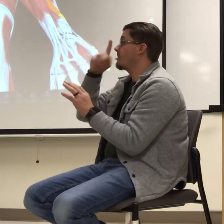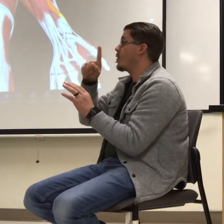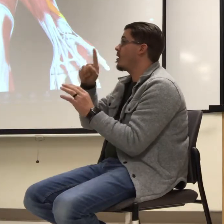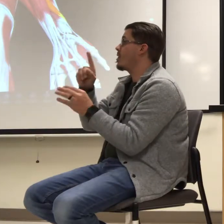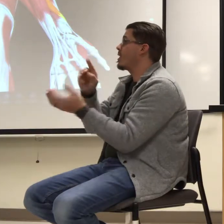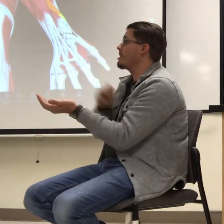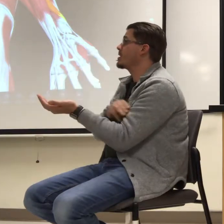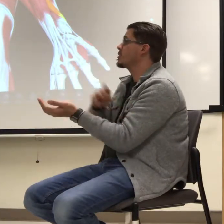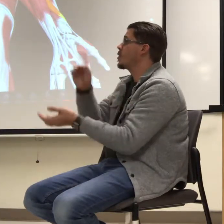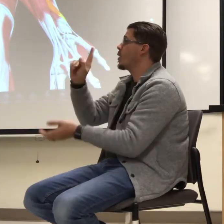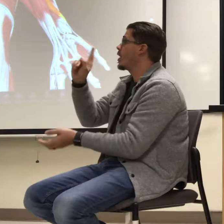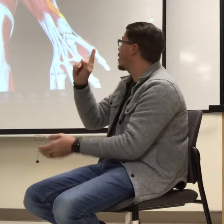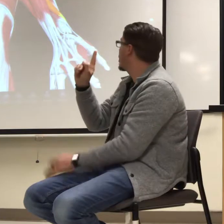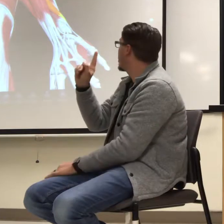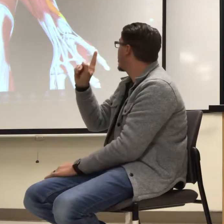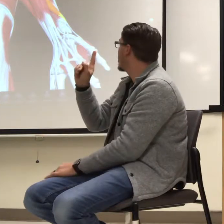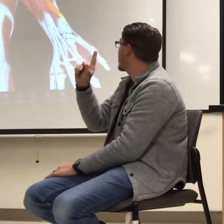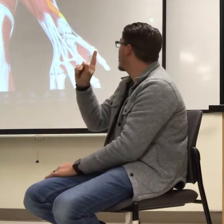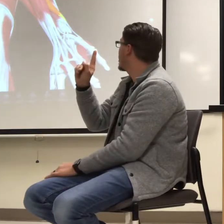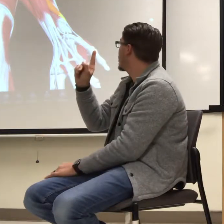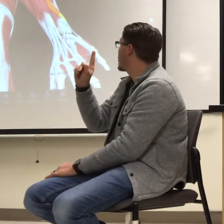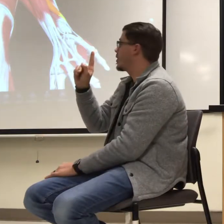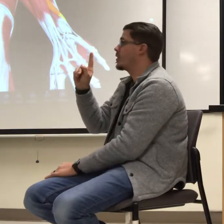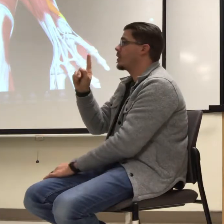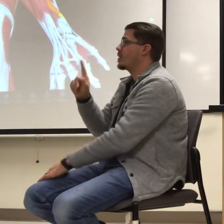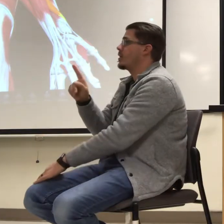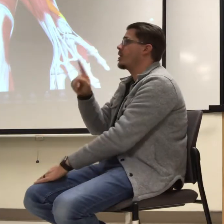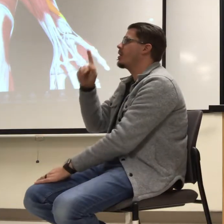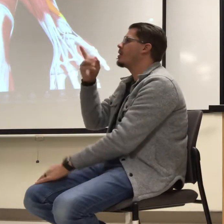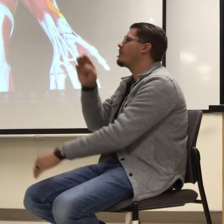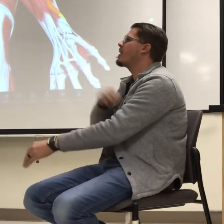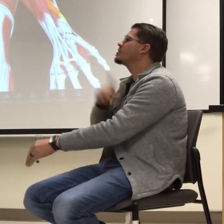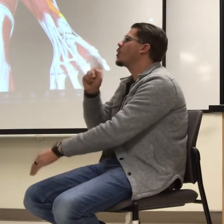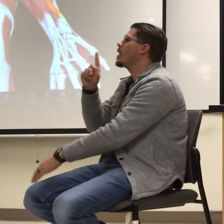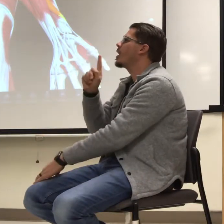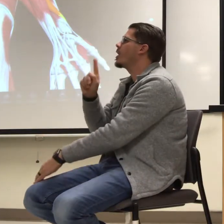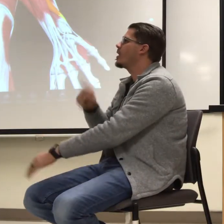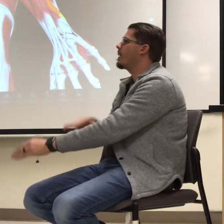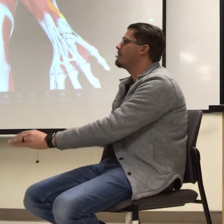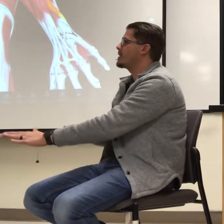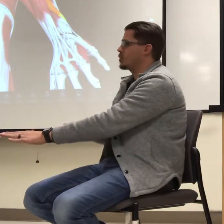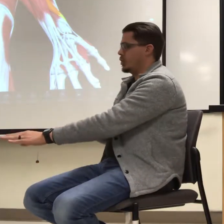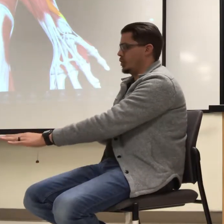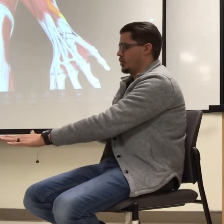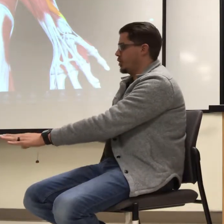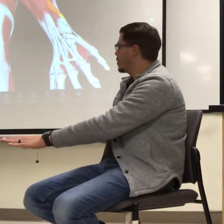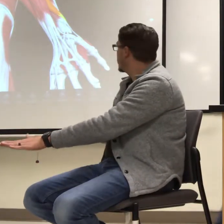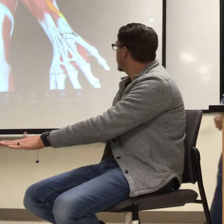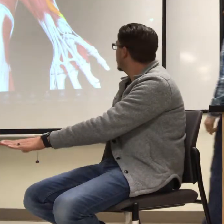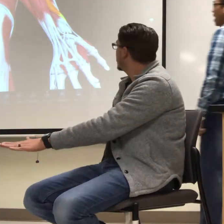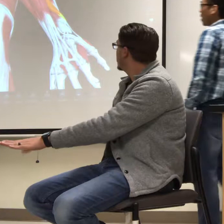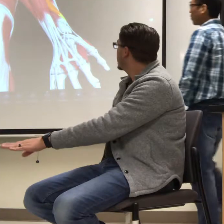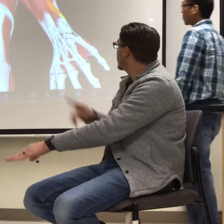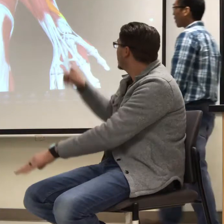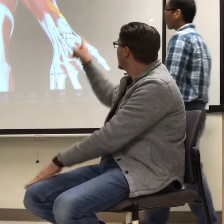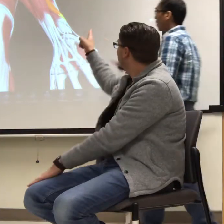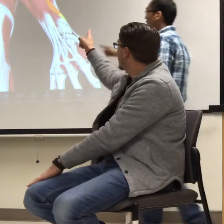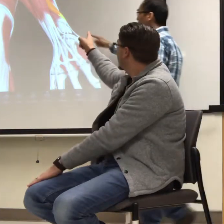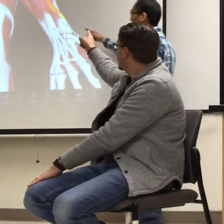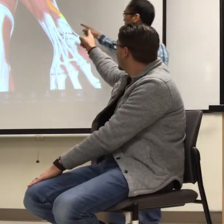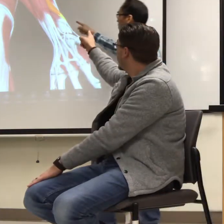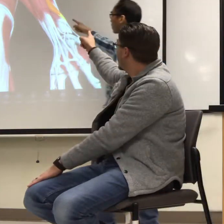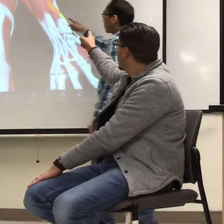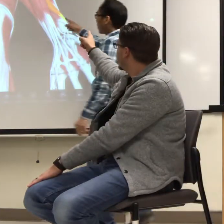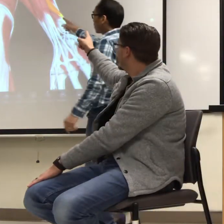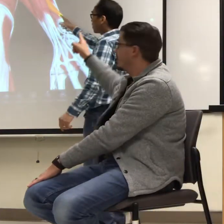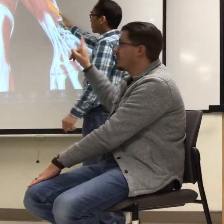it on the back of the forearm. Look for that muscle to kind of pop out, kind of midway down, right around